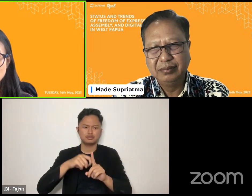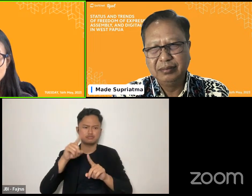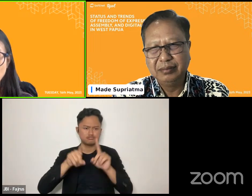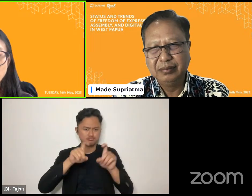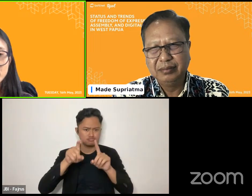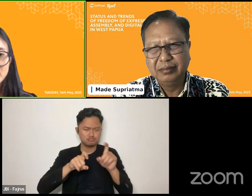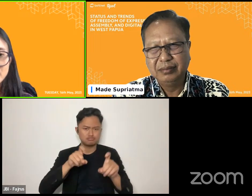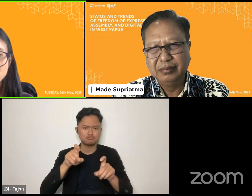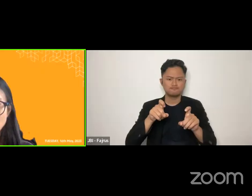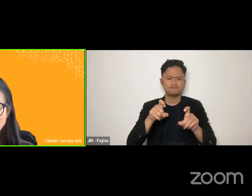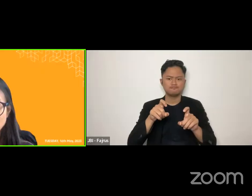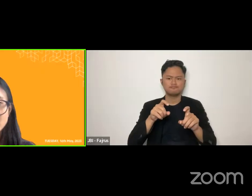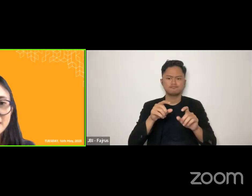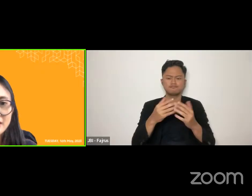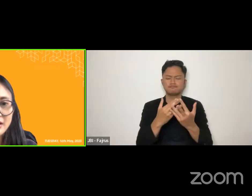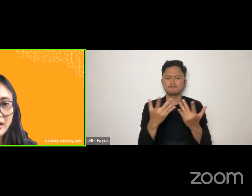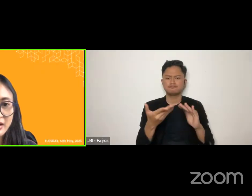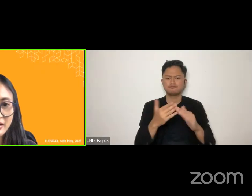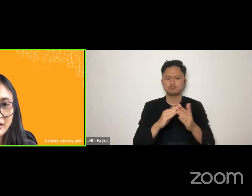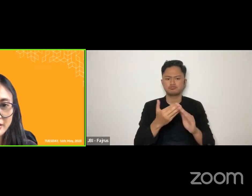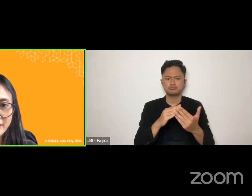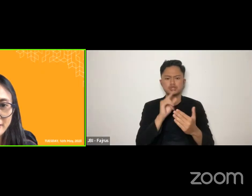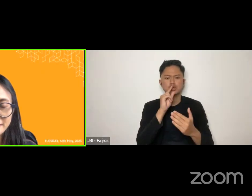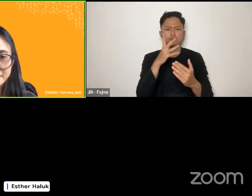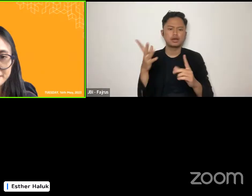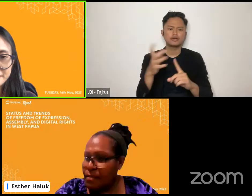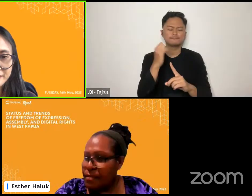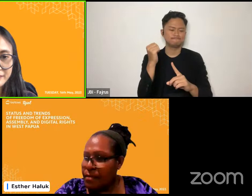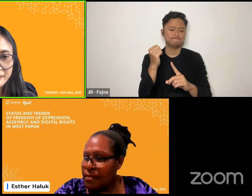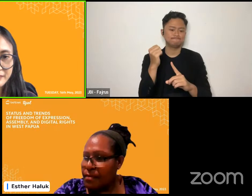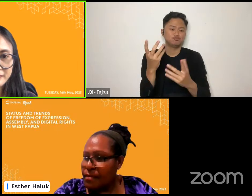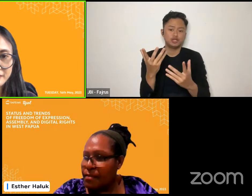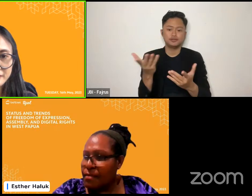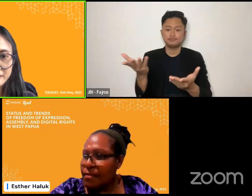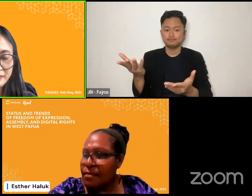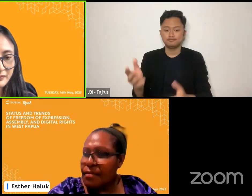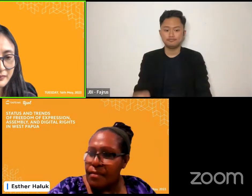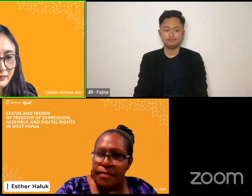the international community to take. Yeah.